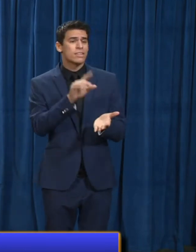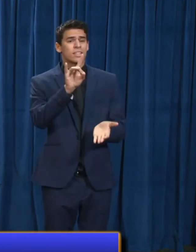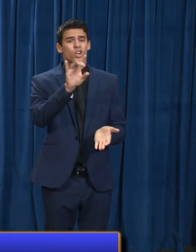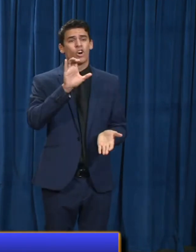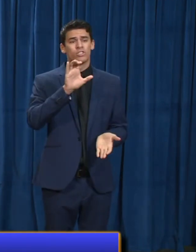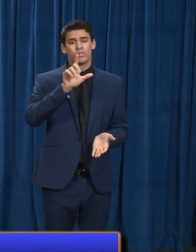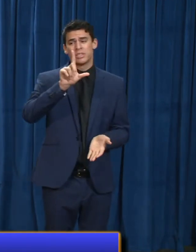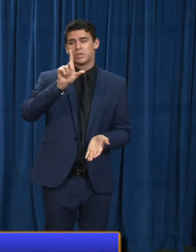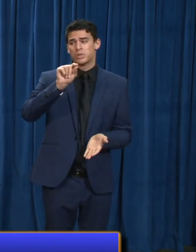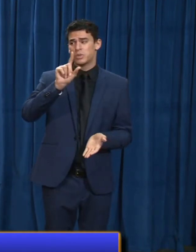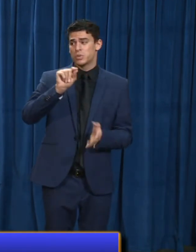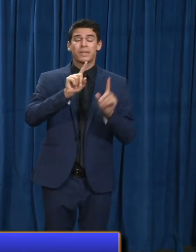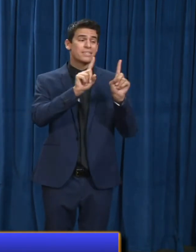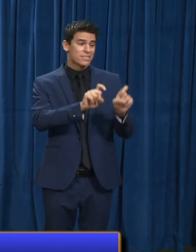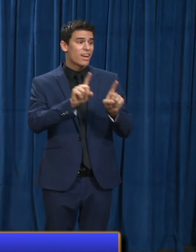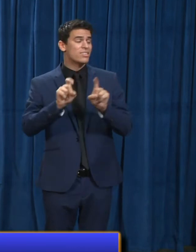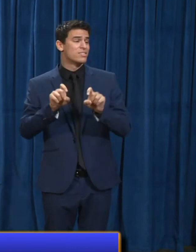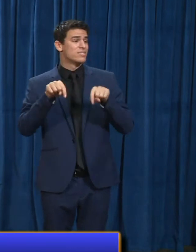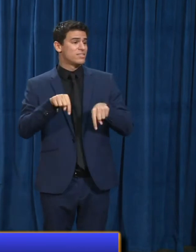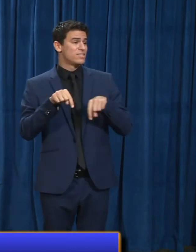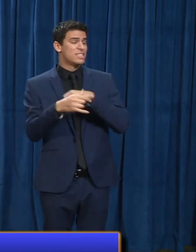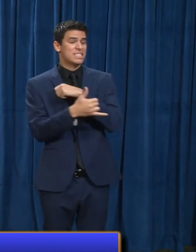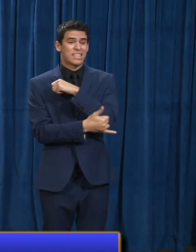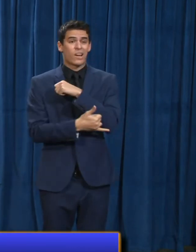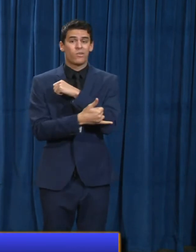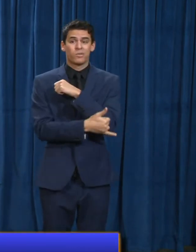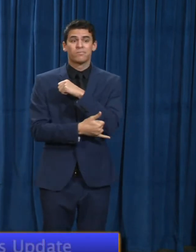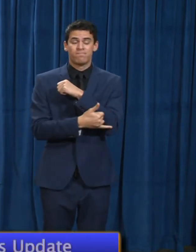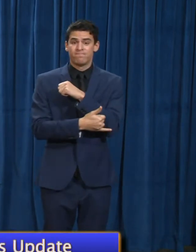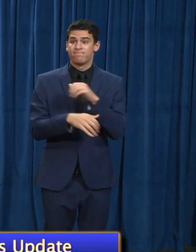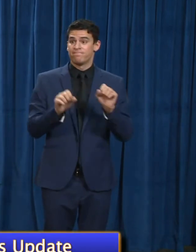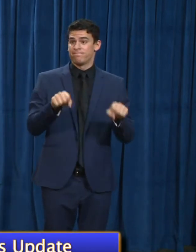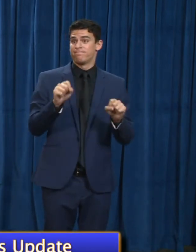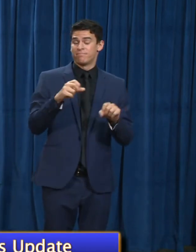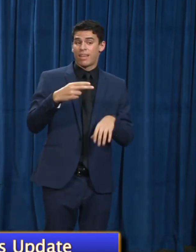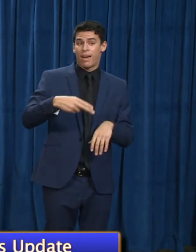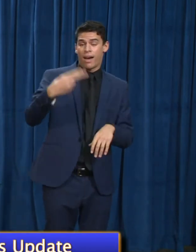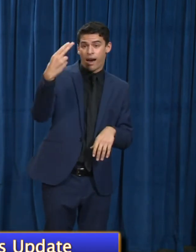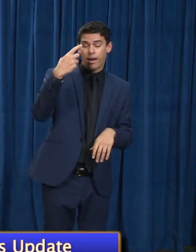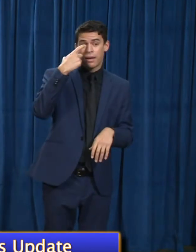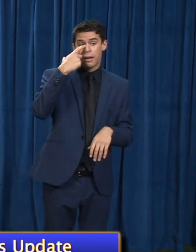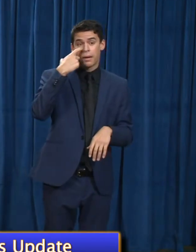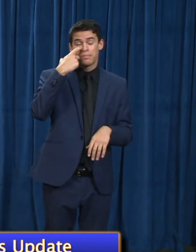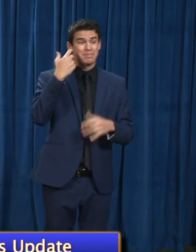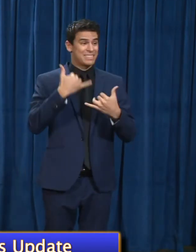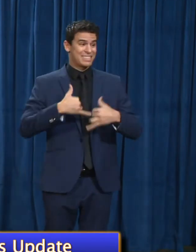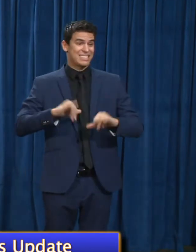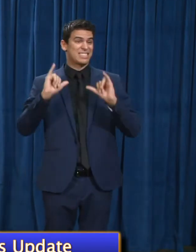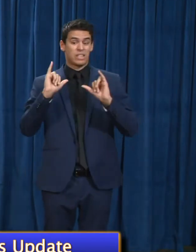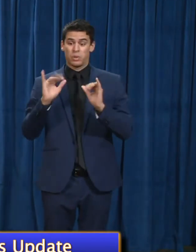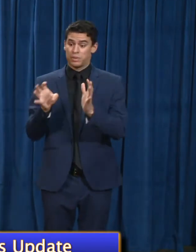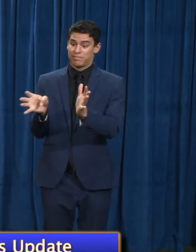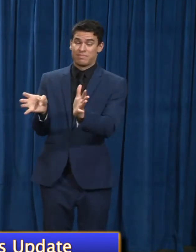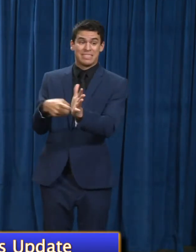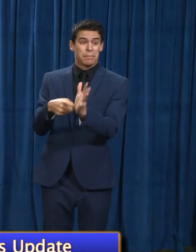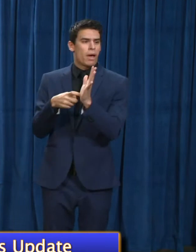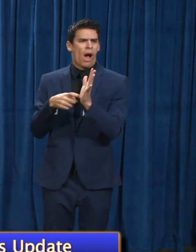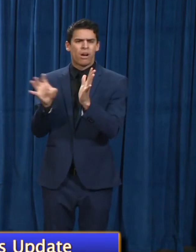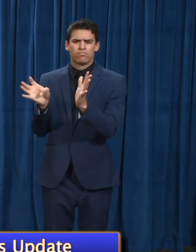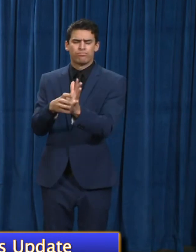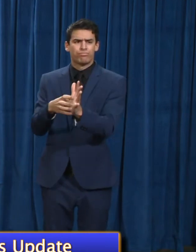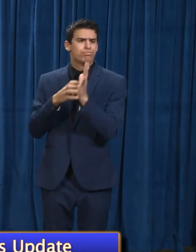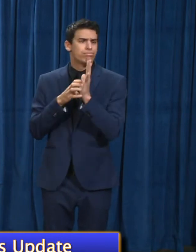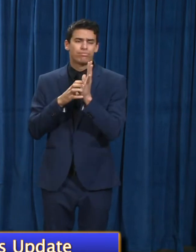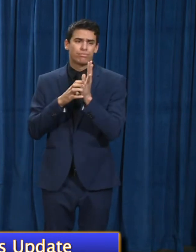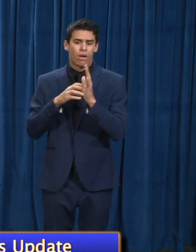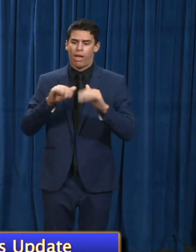10,820 tests in our county, although that's a very high number. It's not meeting the demand that we have in the public. And